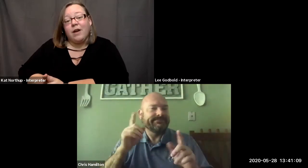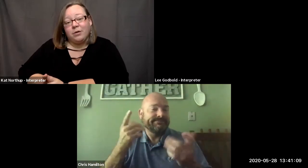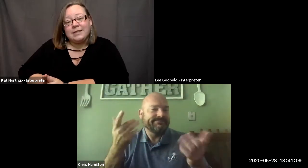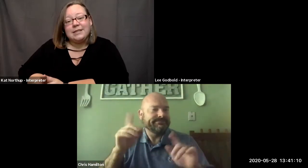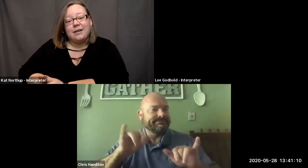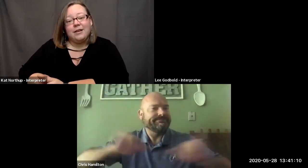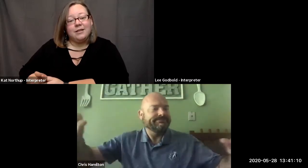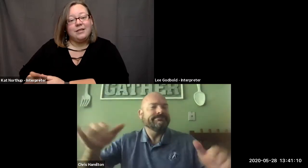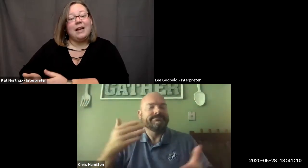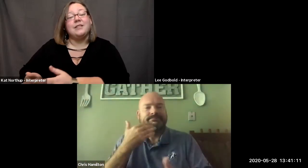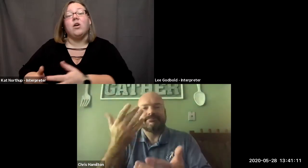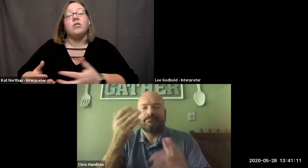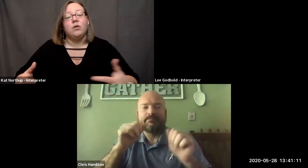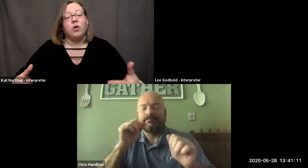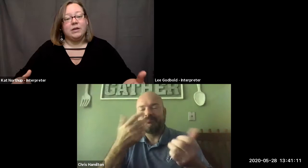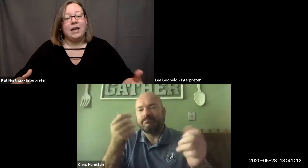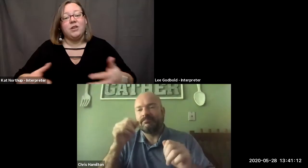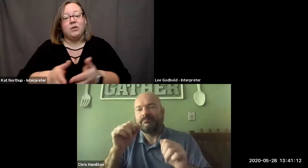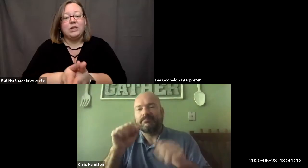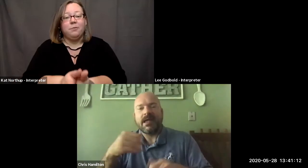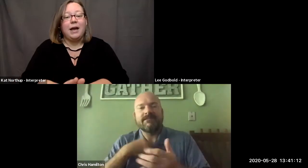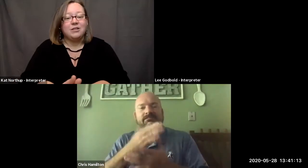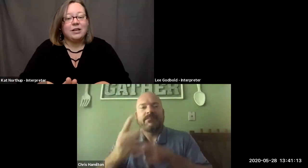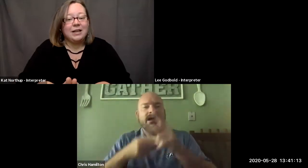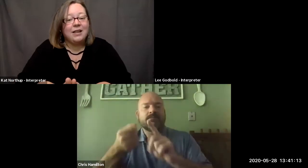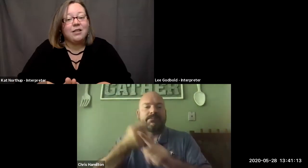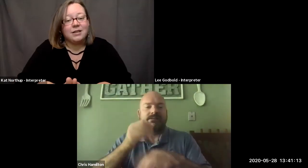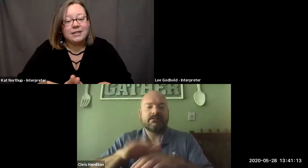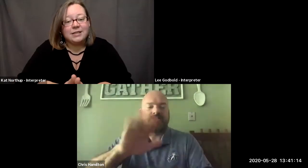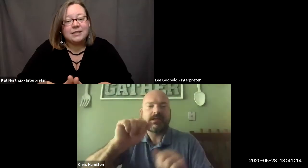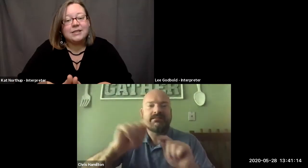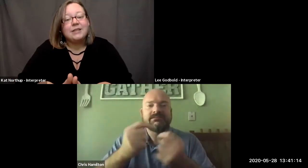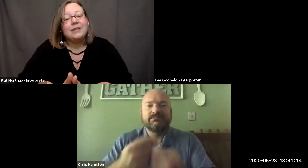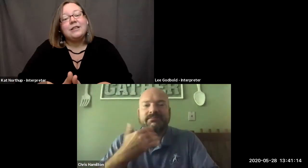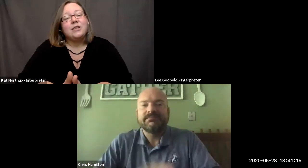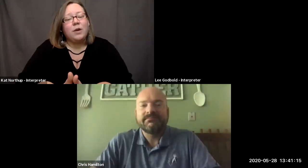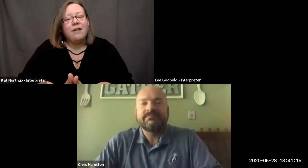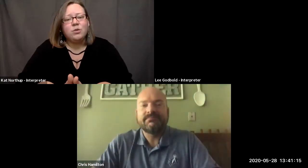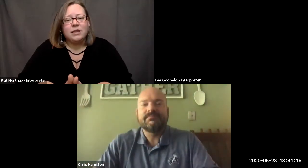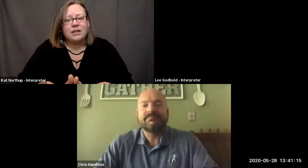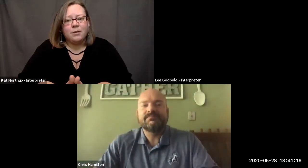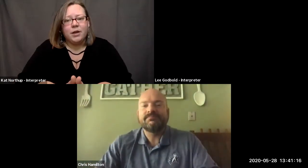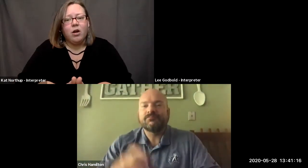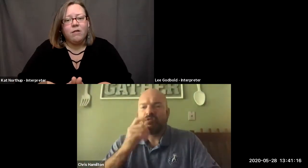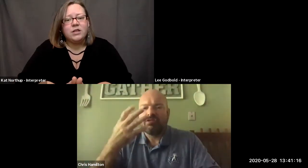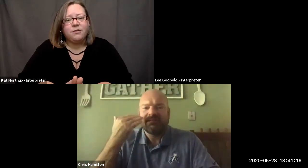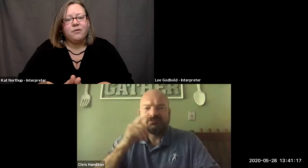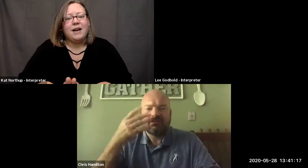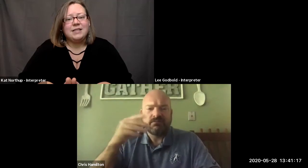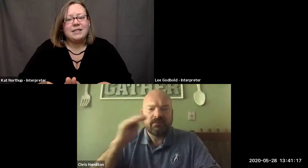coronavirus. That is also going to have a huge impact on any athletic seasons. So we have to really think about all of the different facets of